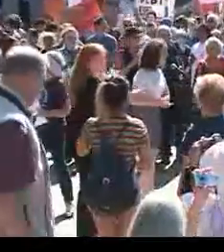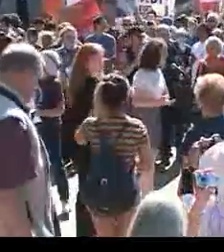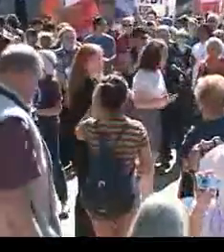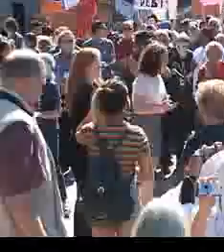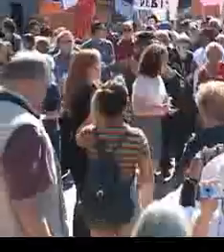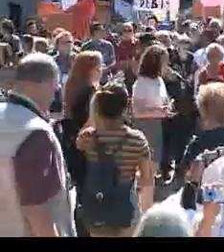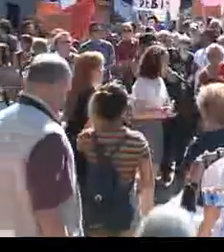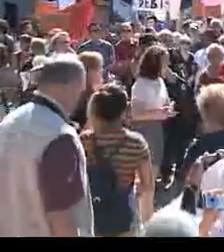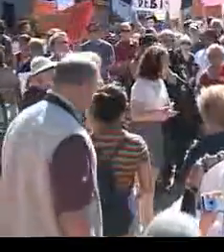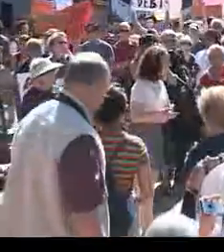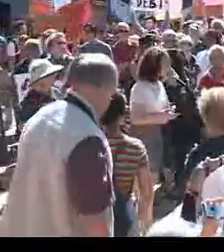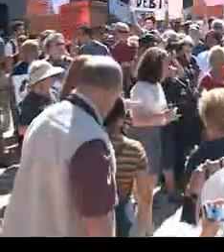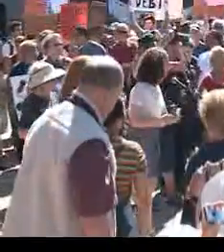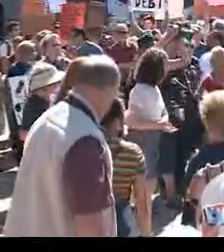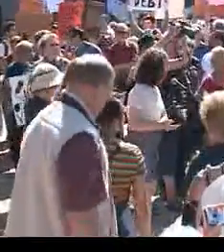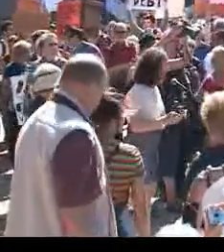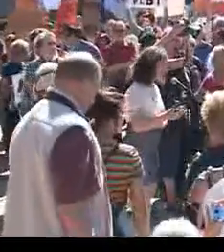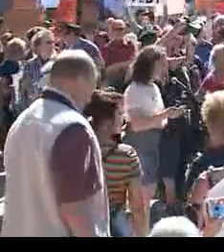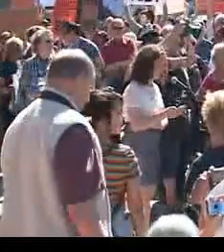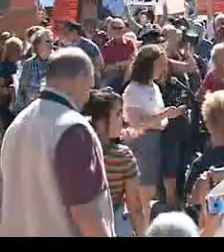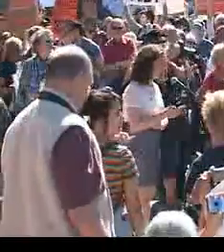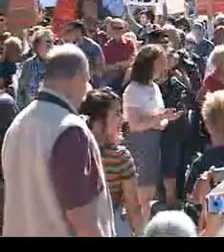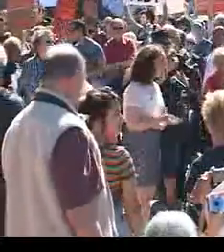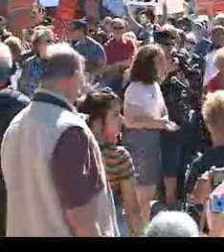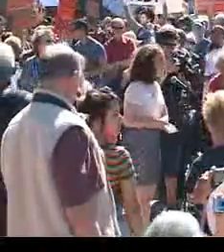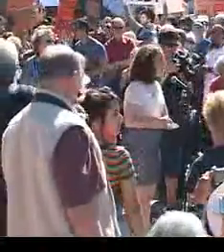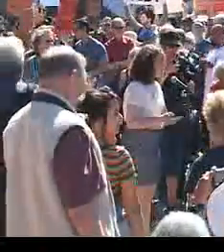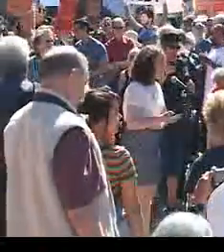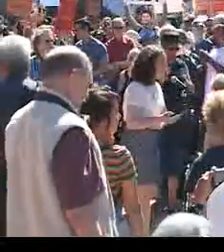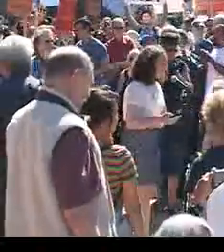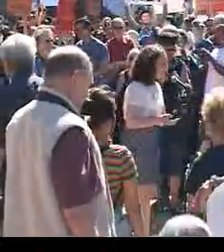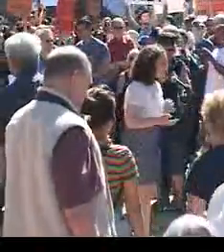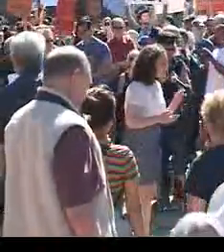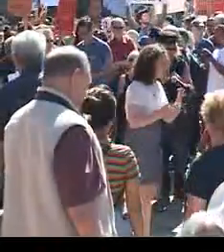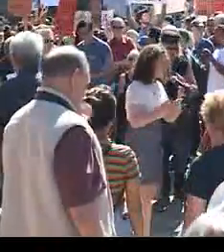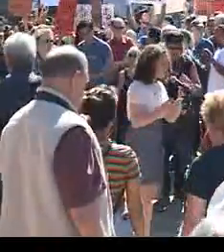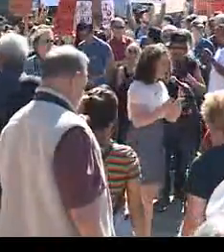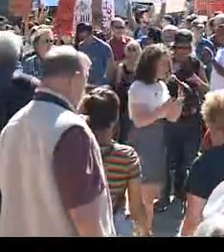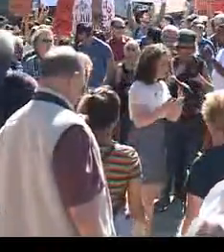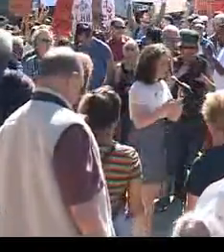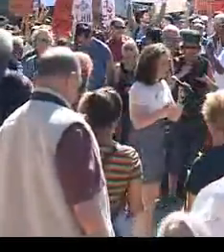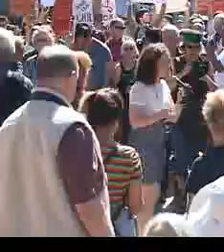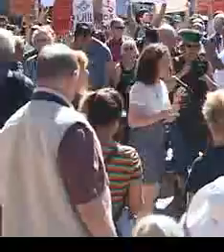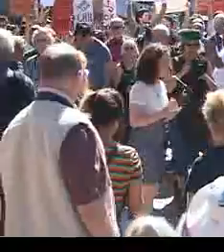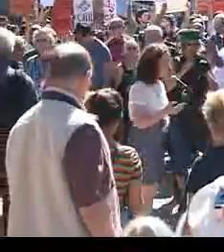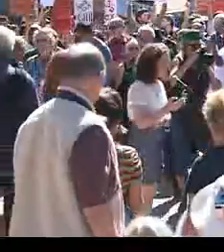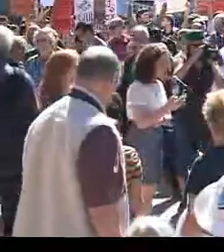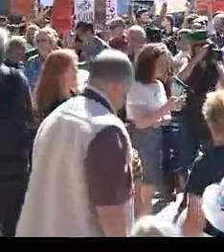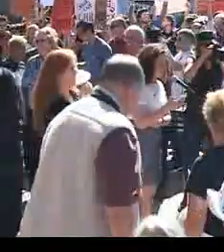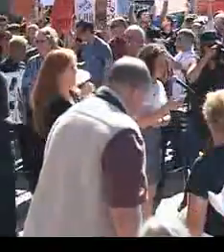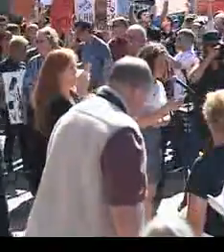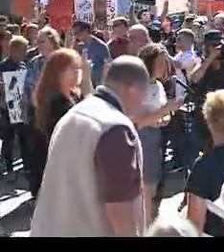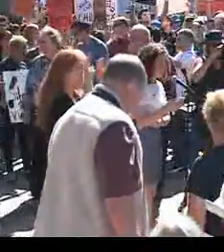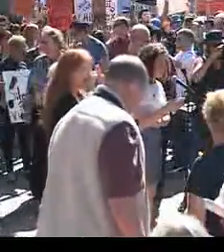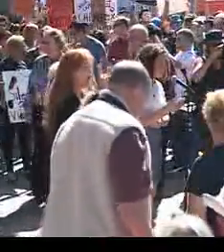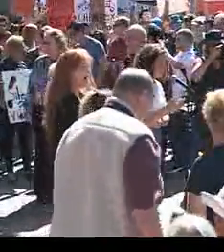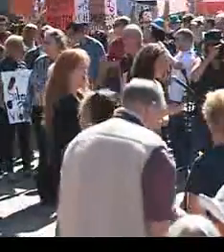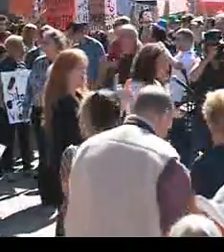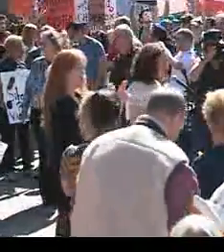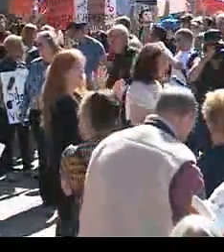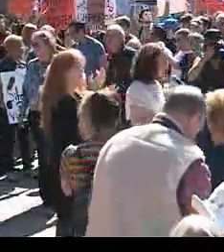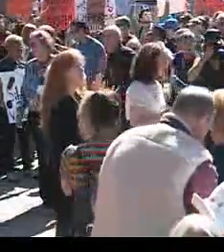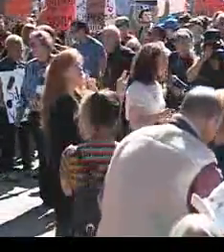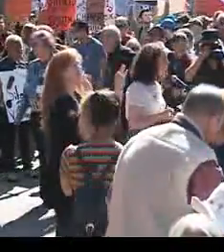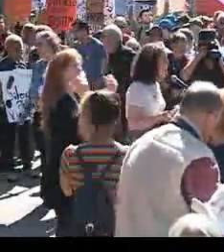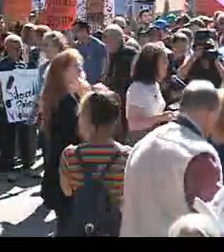seen anything like this in my time, so I really appreciate everyone being here. But to do my best to honor the legacy of the free speech movement, I